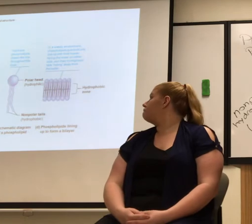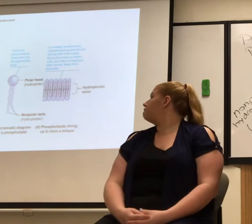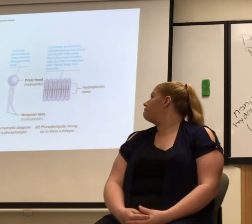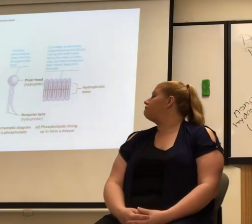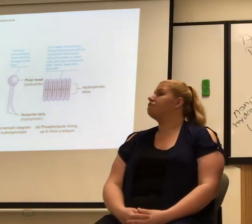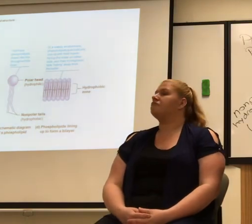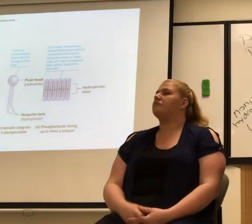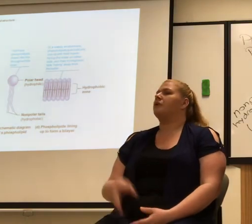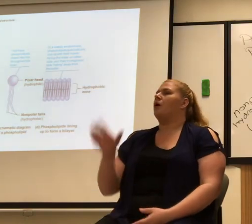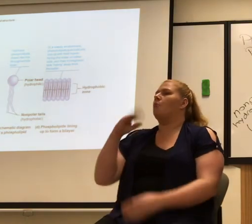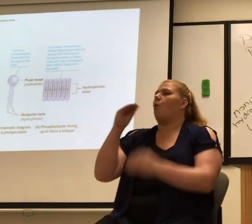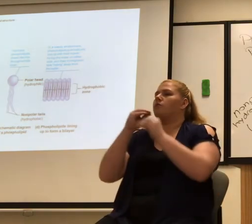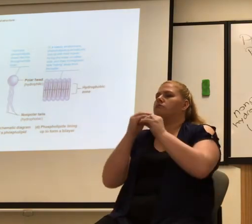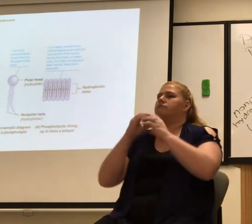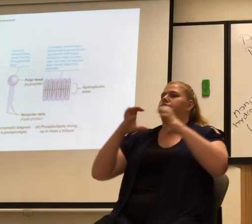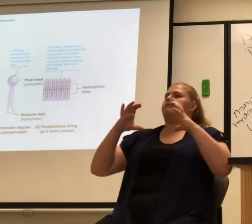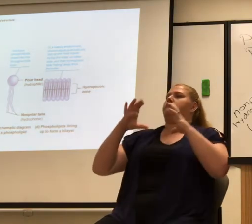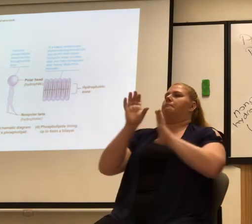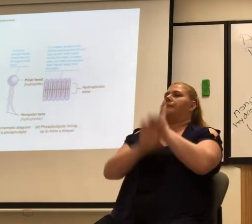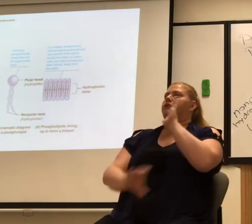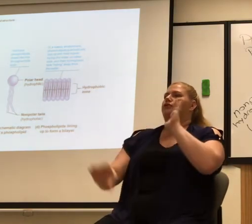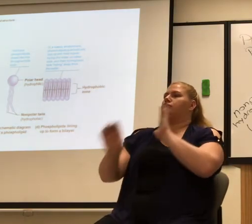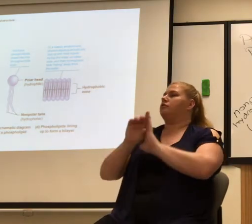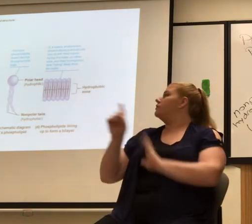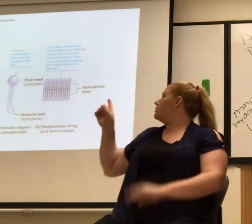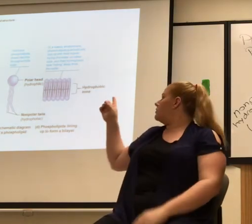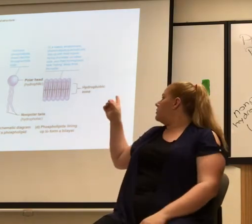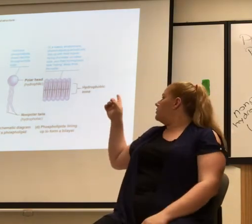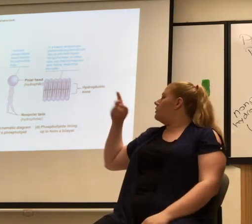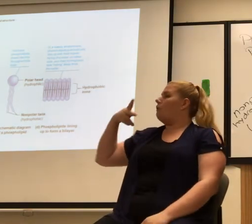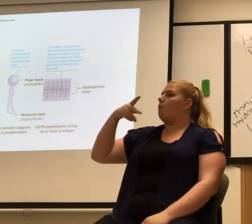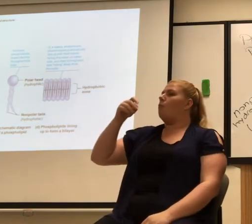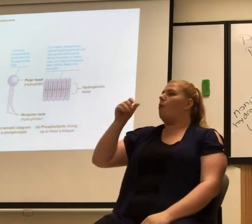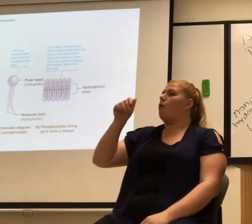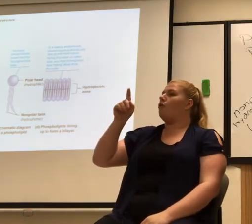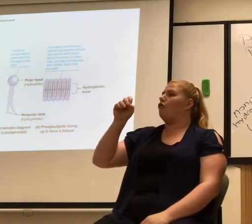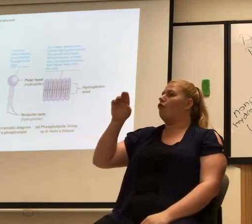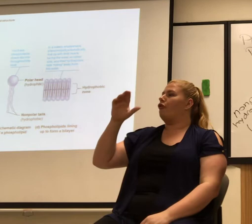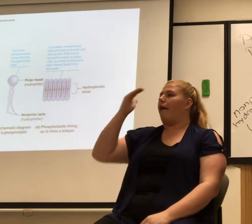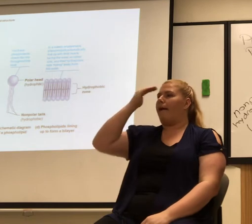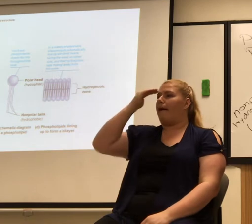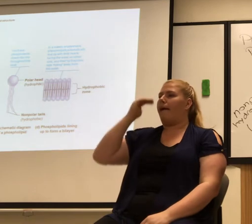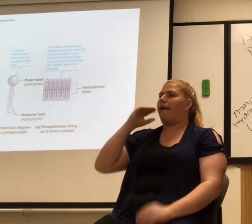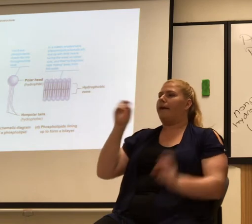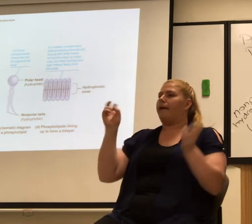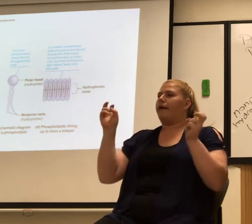There's a picture of it, the polar head, the hydrophobic zone that we just kind of illustrated there.